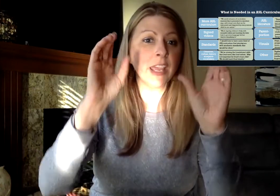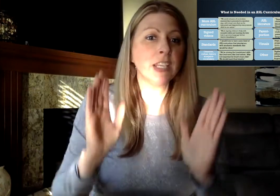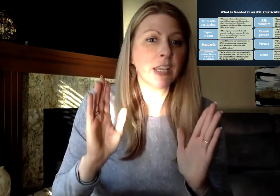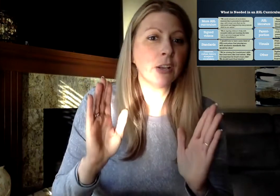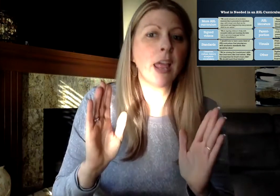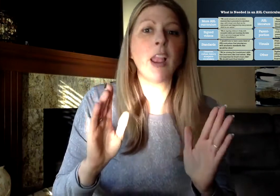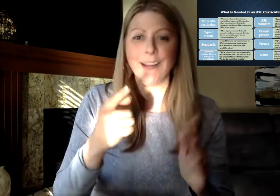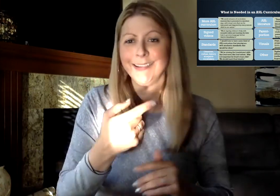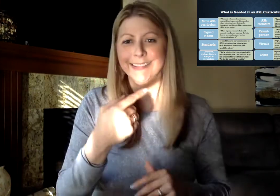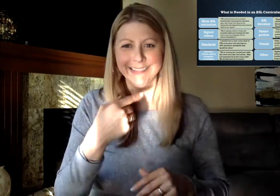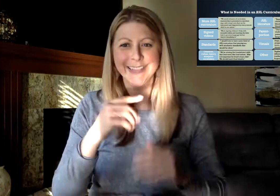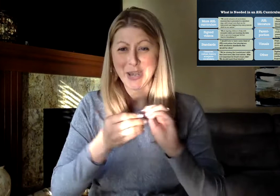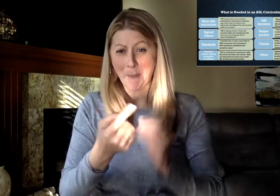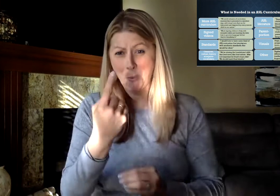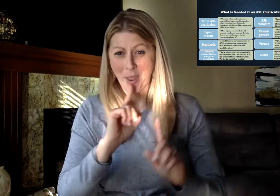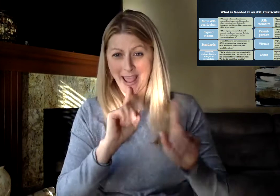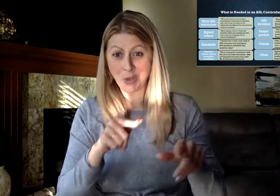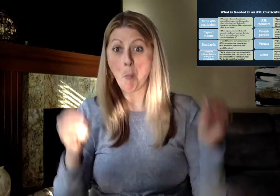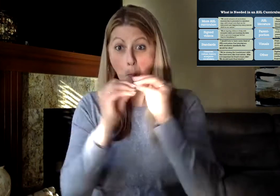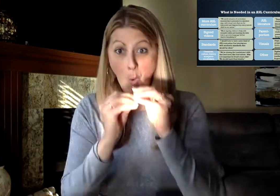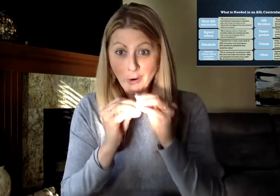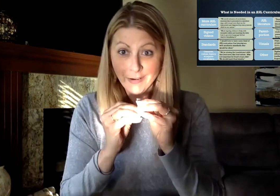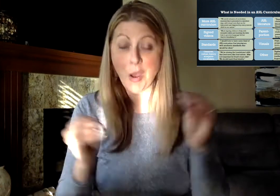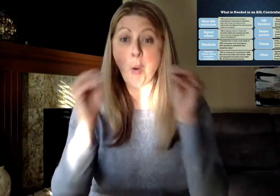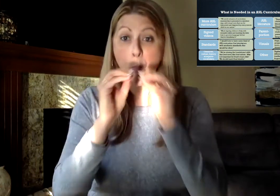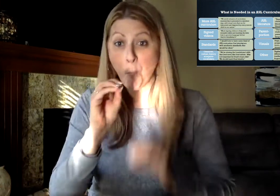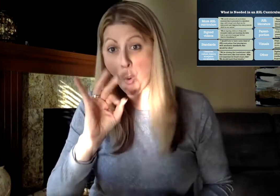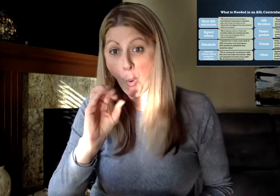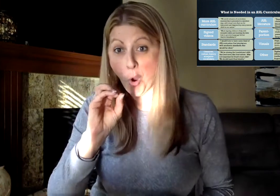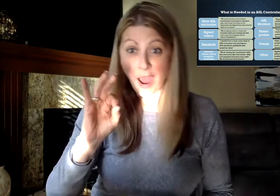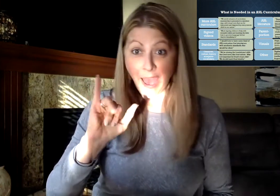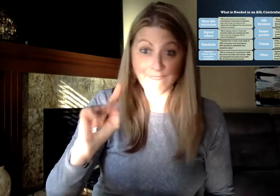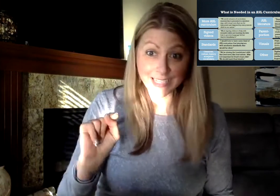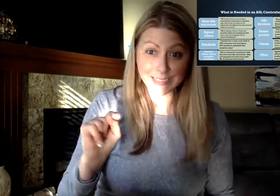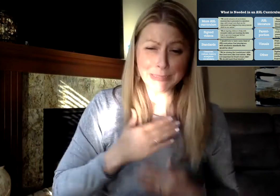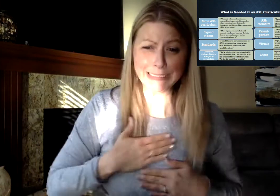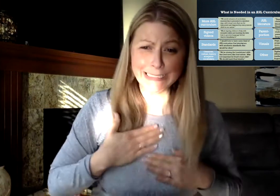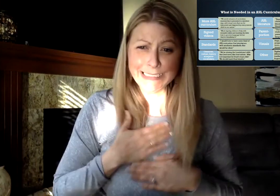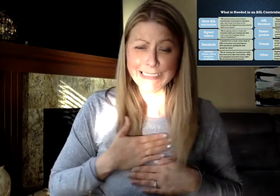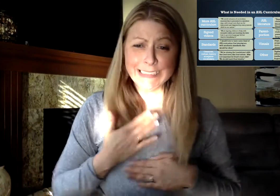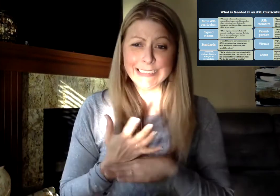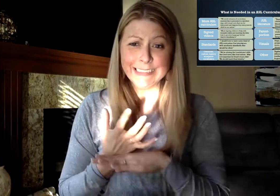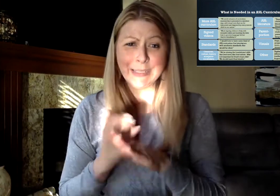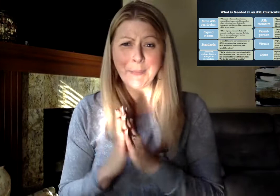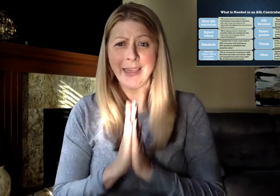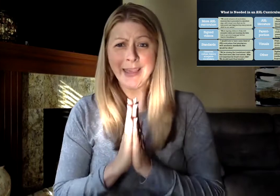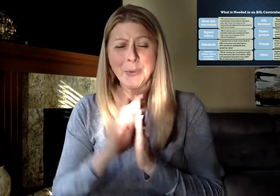And deaf educators, the number one response was more of it. We need more of it, please, please. We're begging